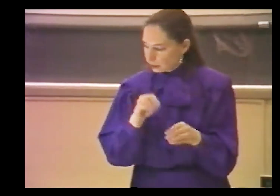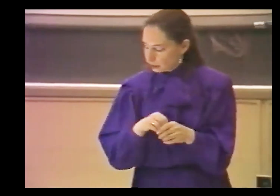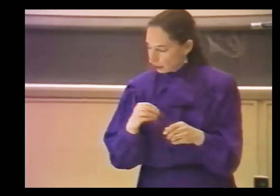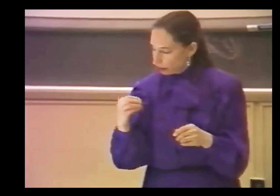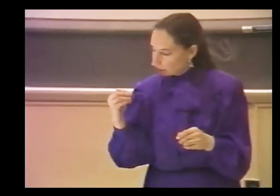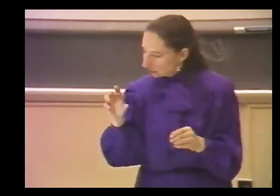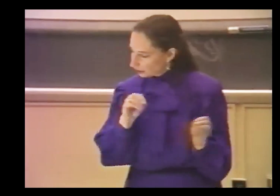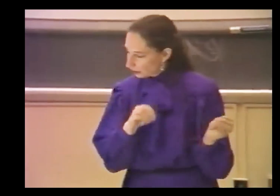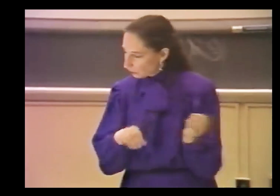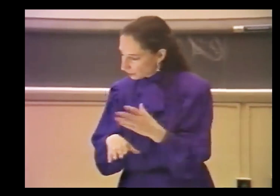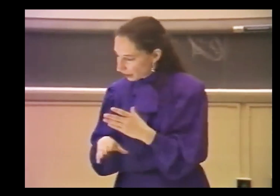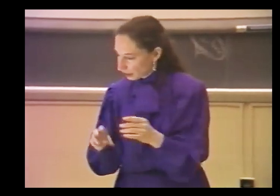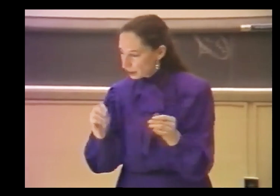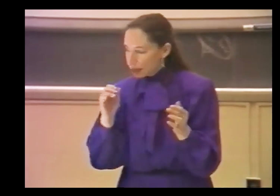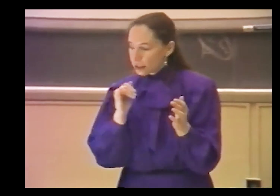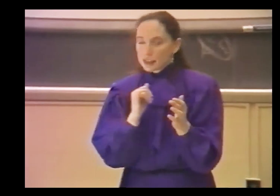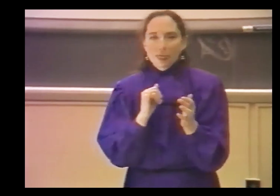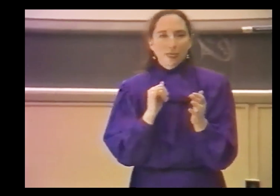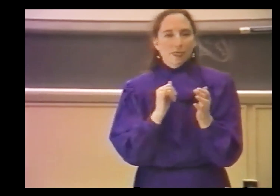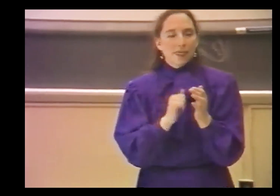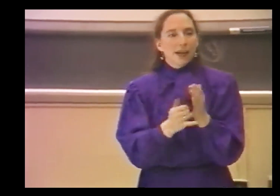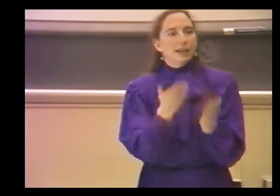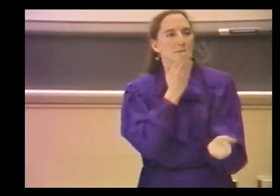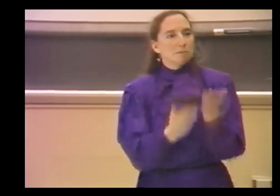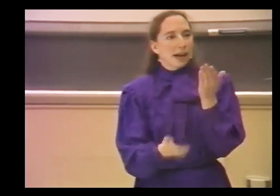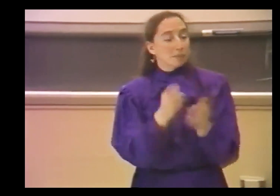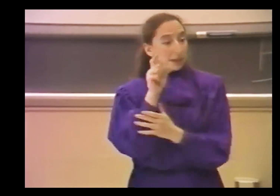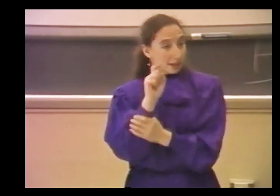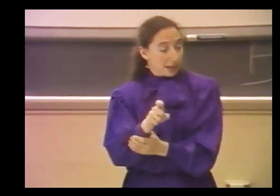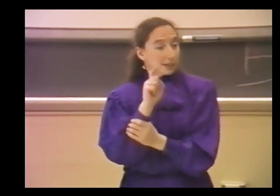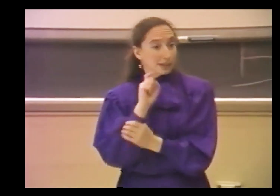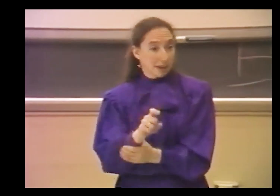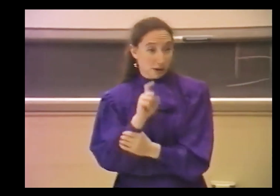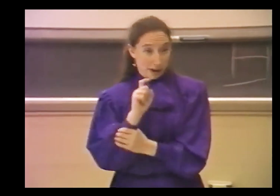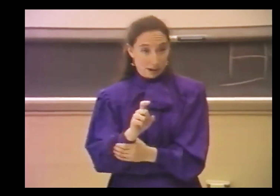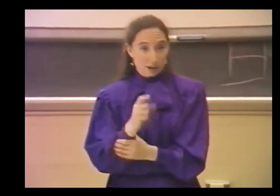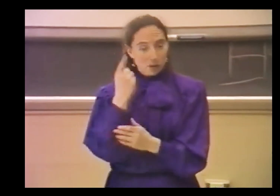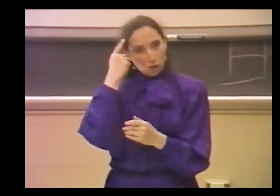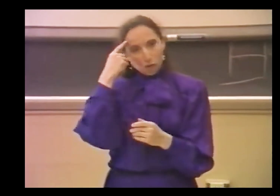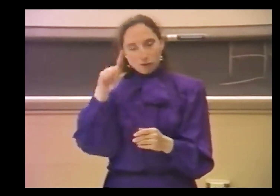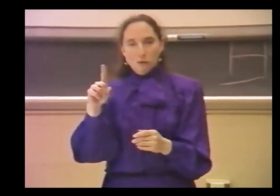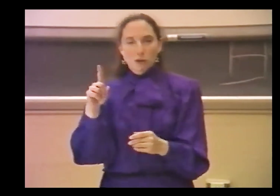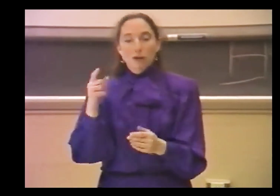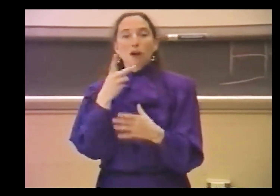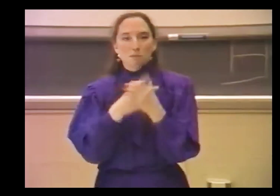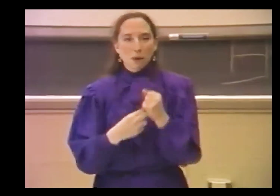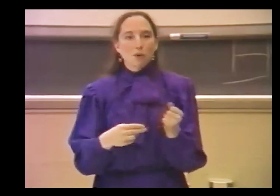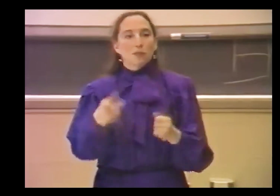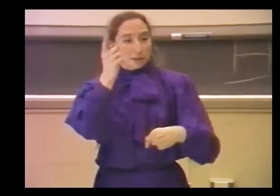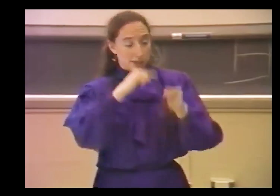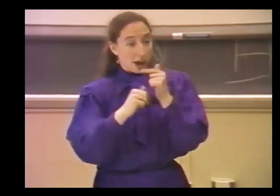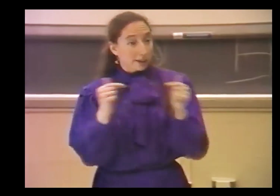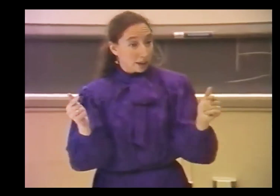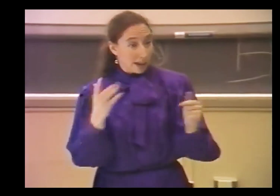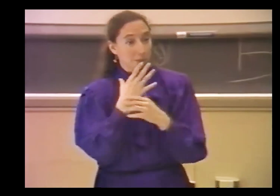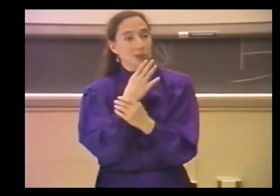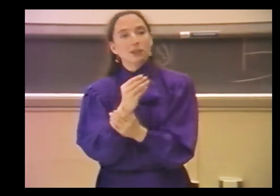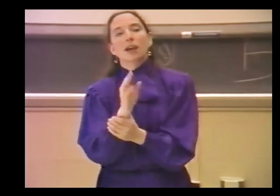in the overhead, that it may be necessary for both signed languages